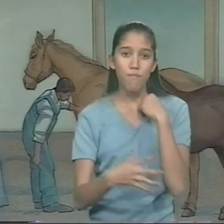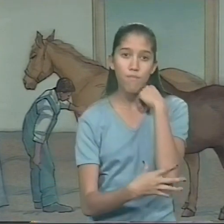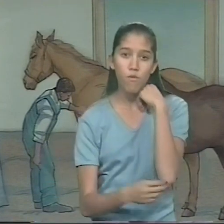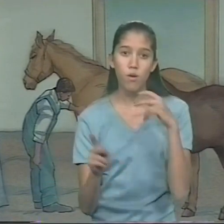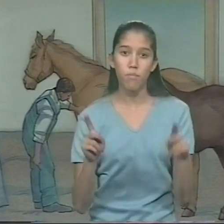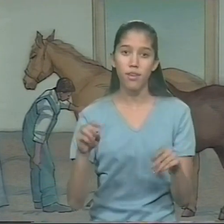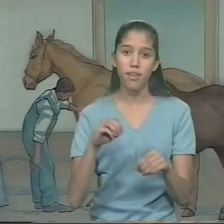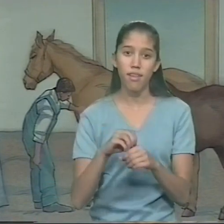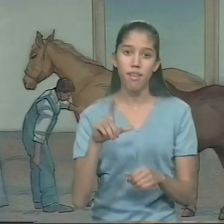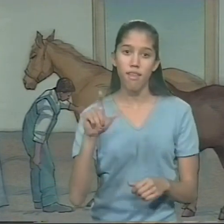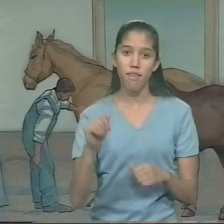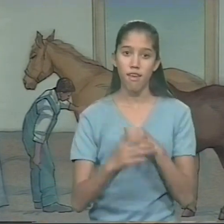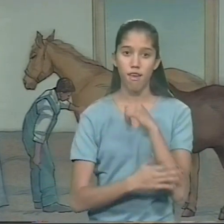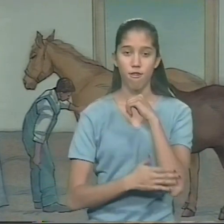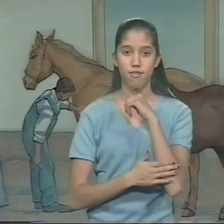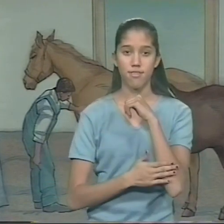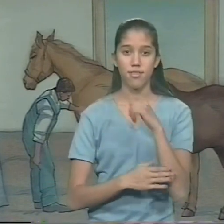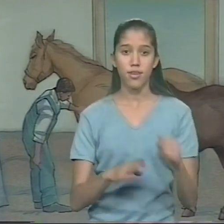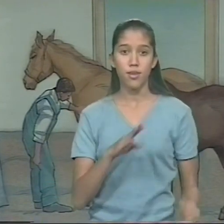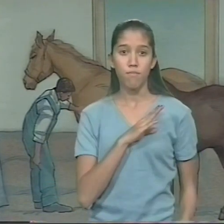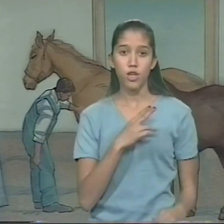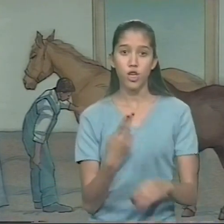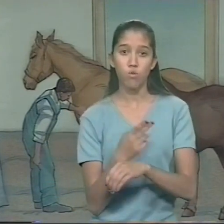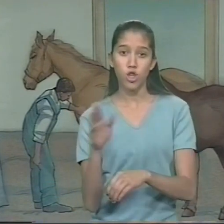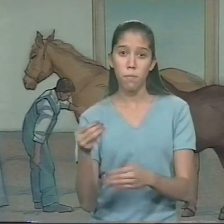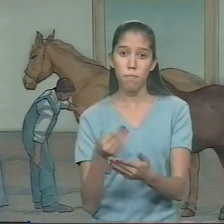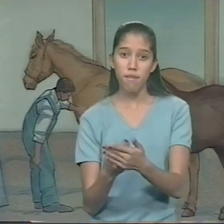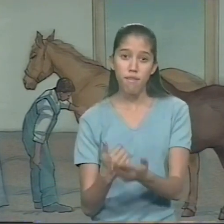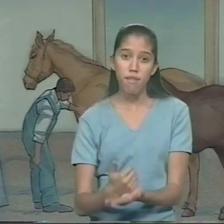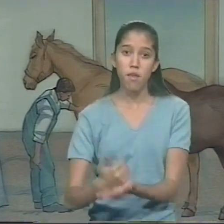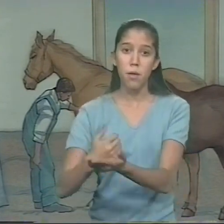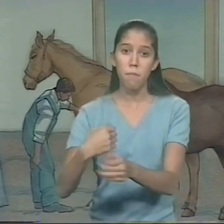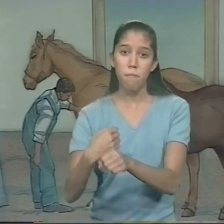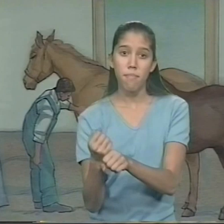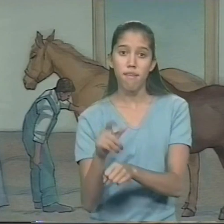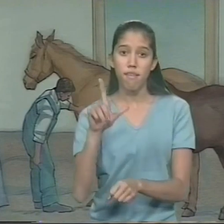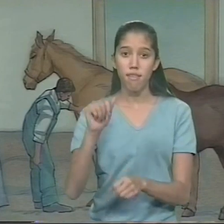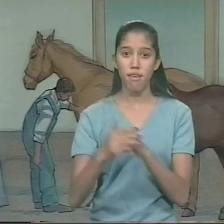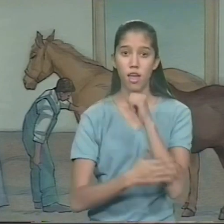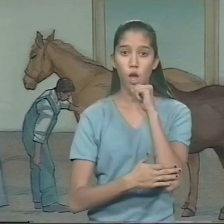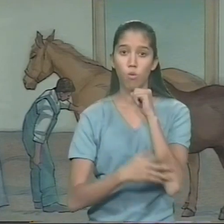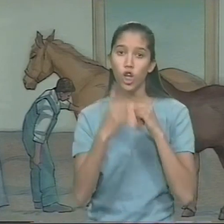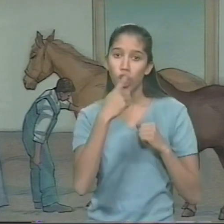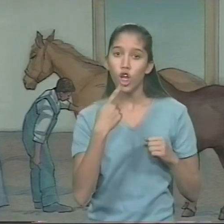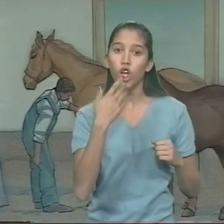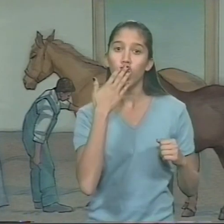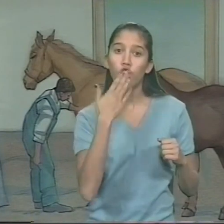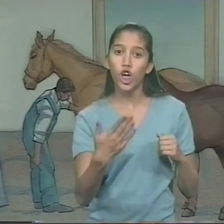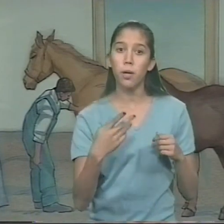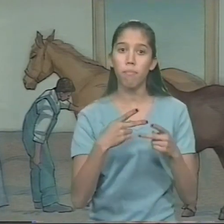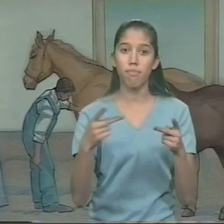Angeles County. Biddy used her money to help make Los Angeles County a good place to live and raise